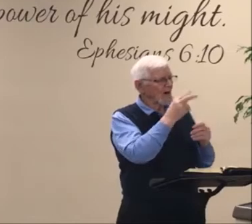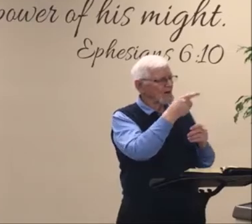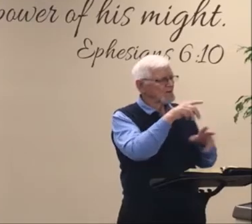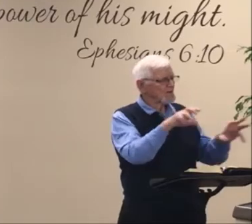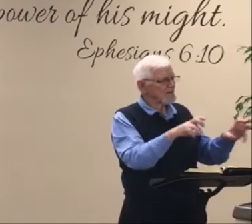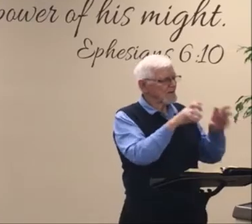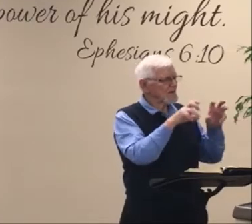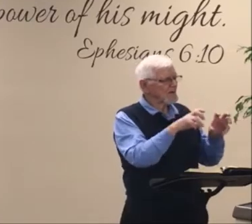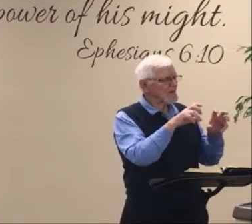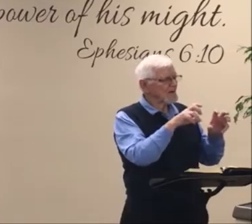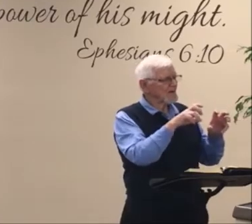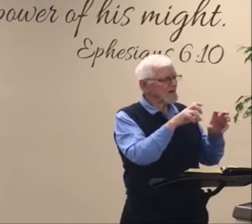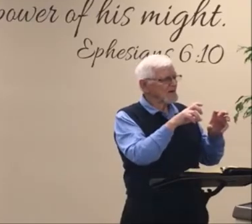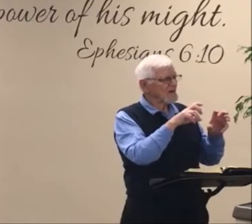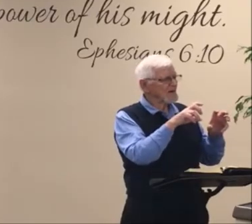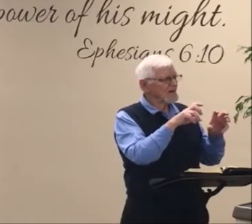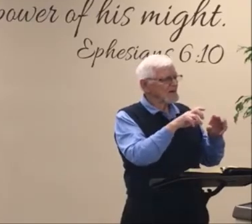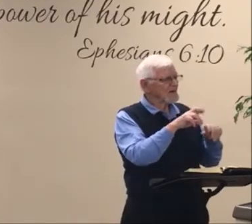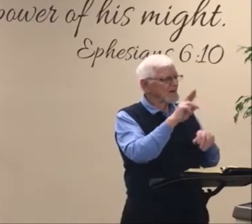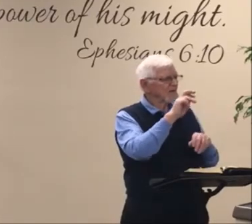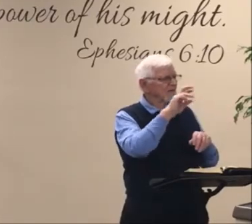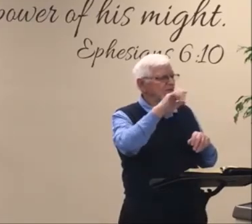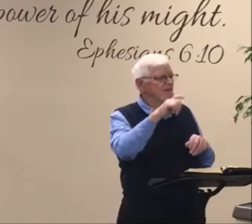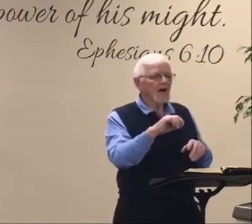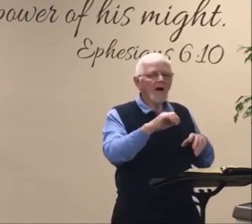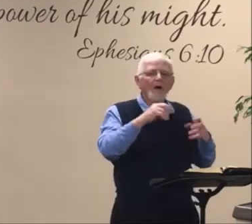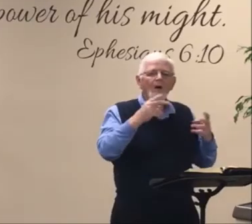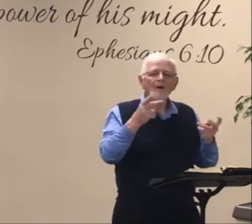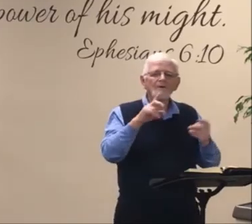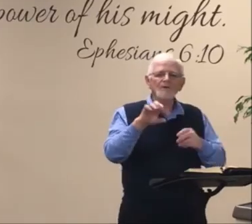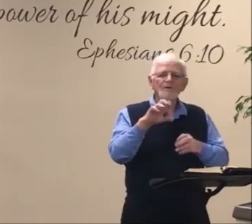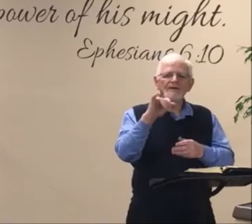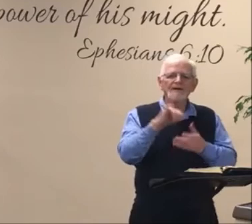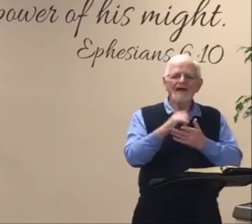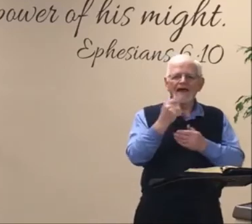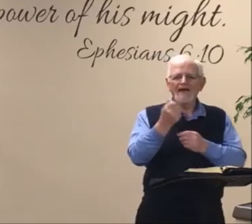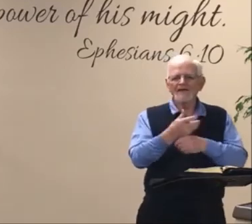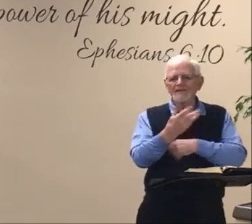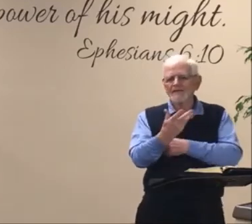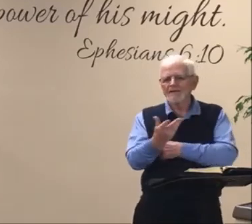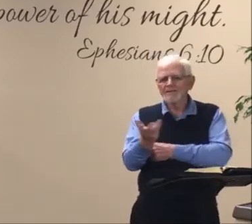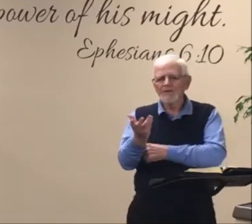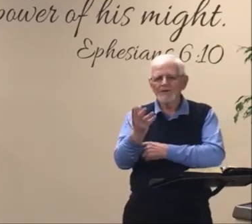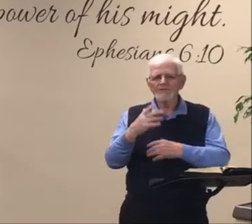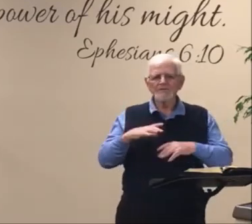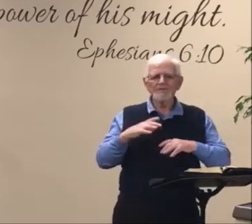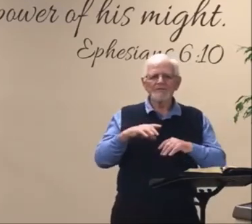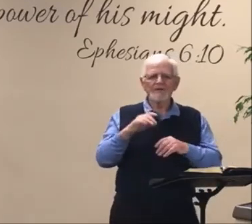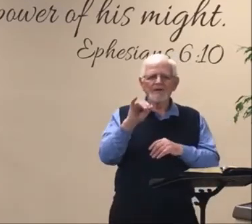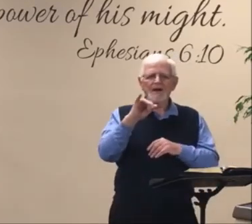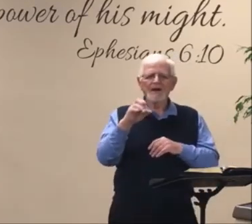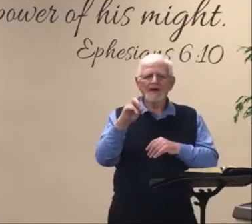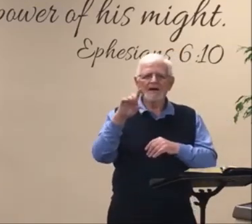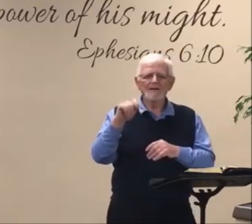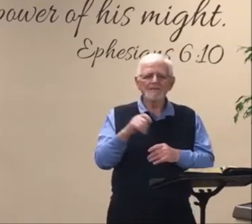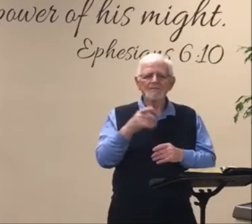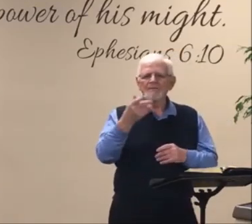doing? And Rachel says, oh, this is what I do every morning. I just like to dress up my idols and make them all